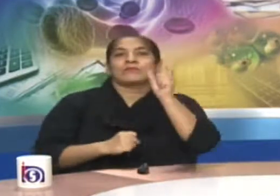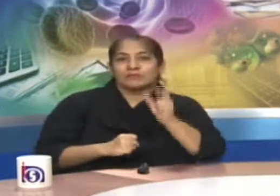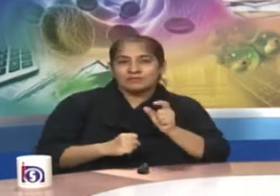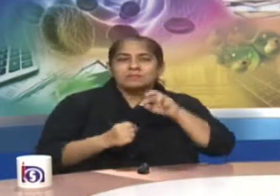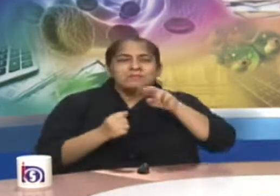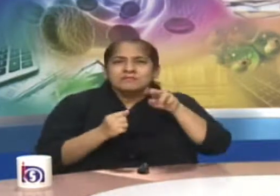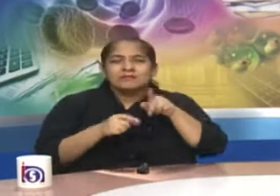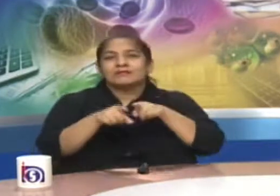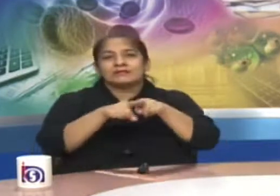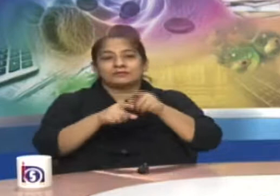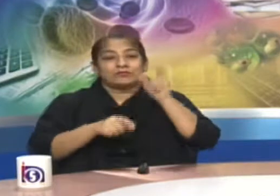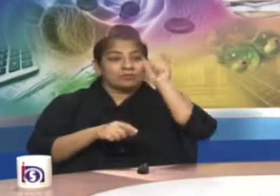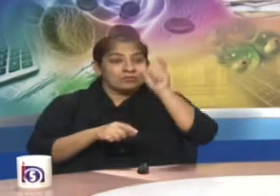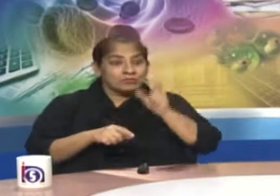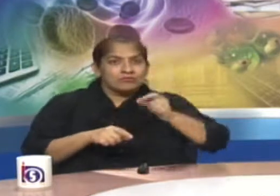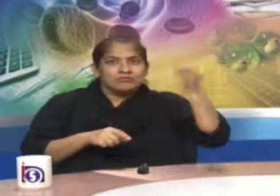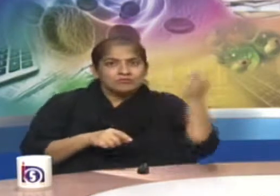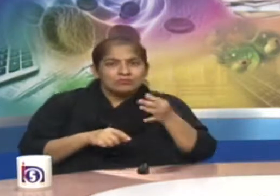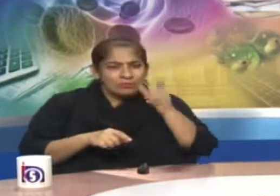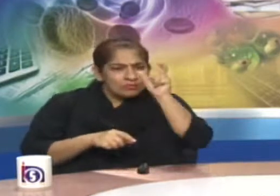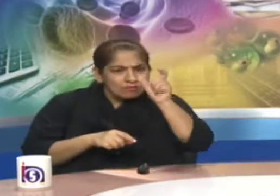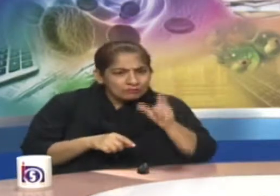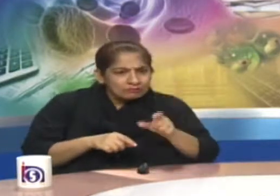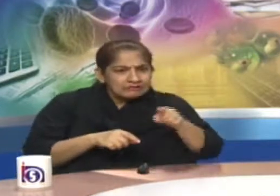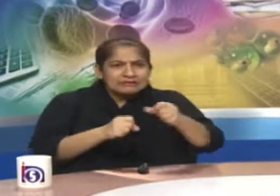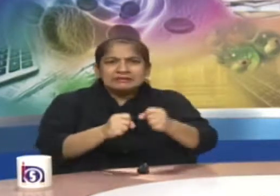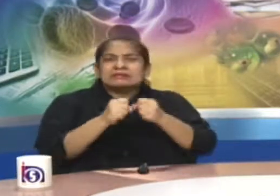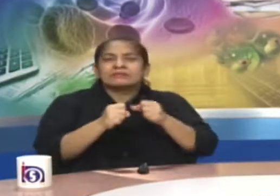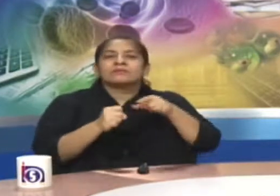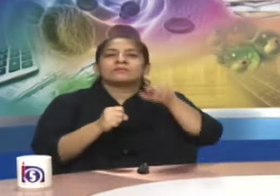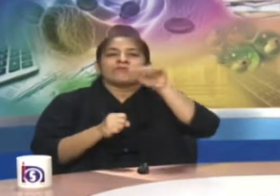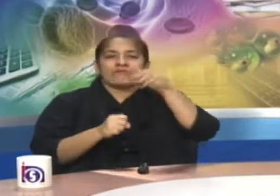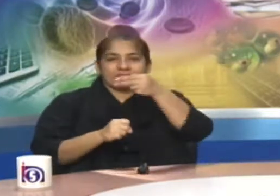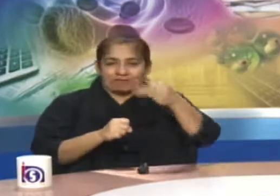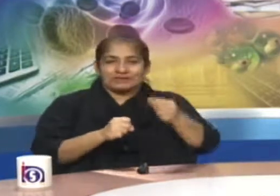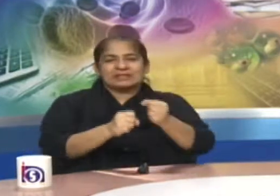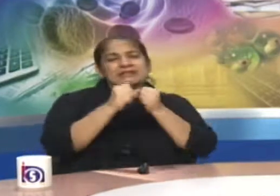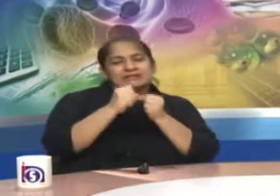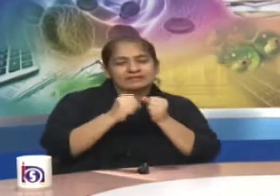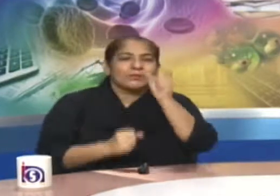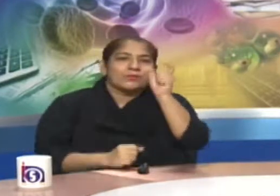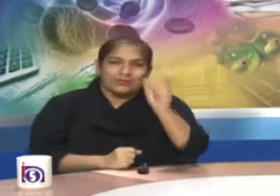Difficult word. We will understand difficult word first.